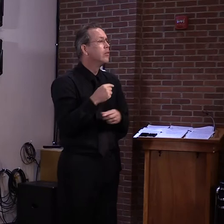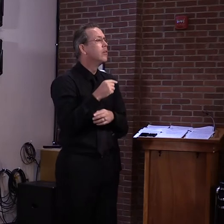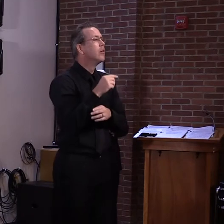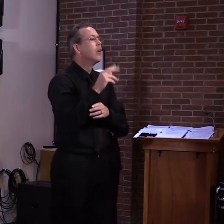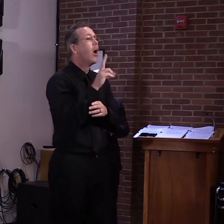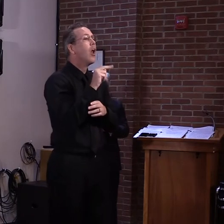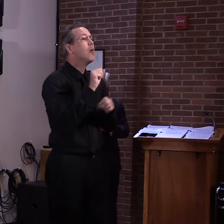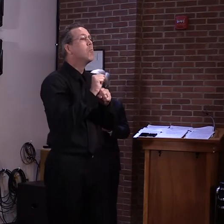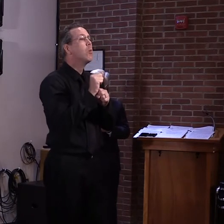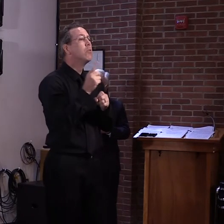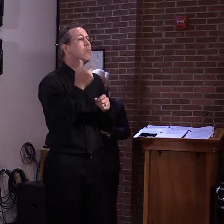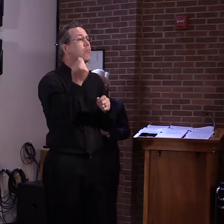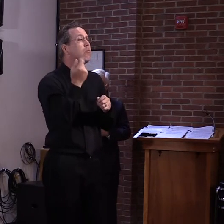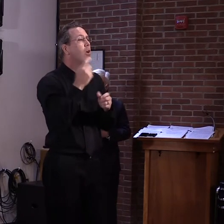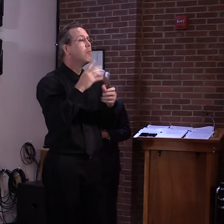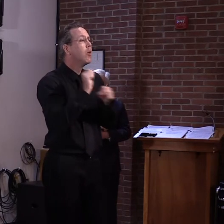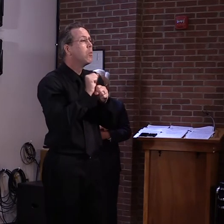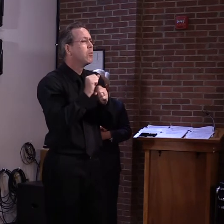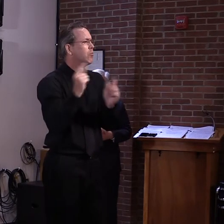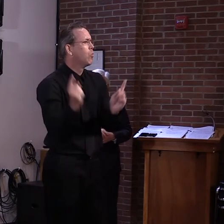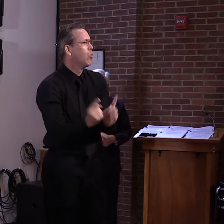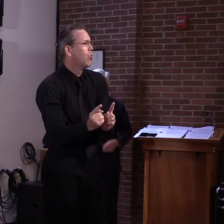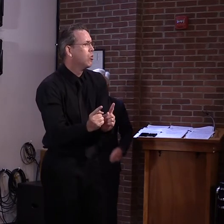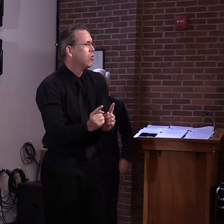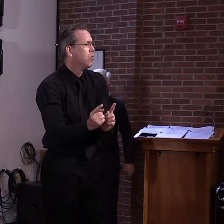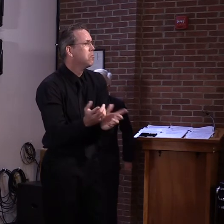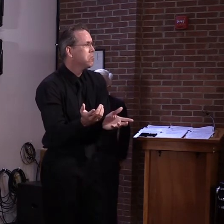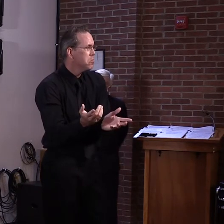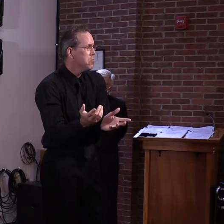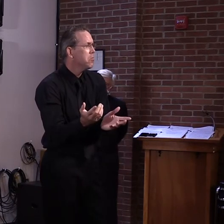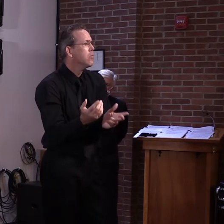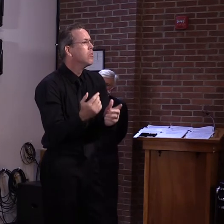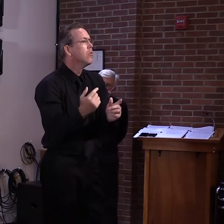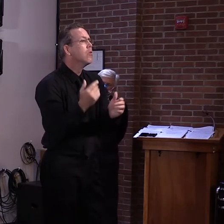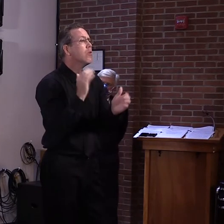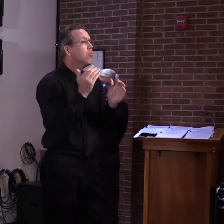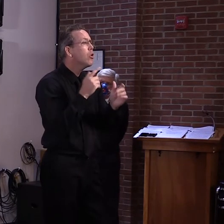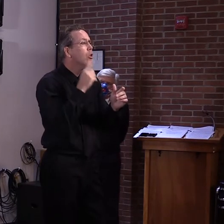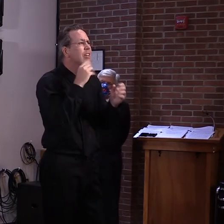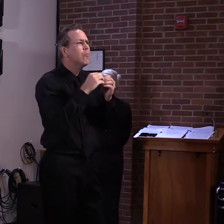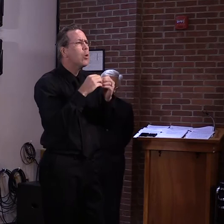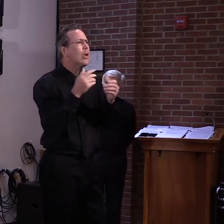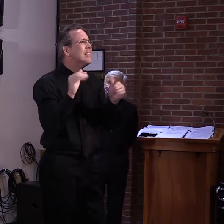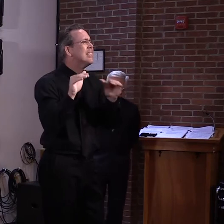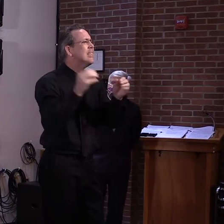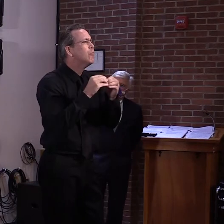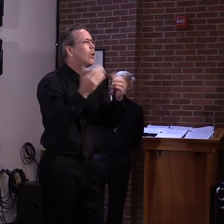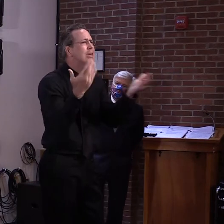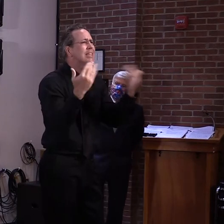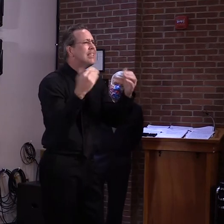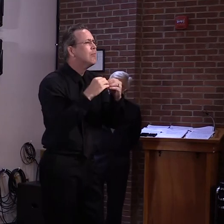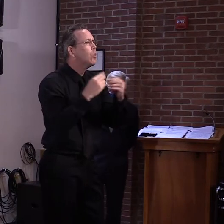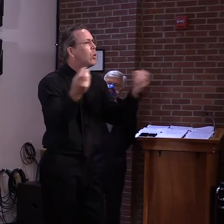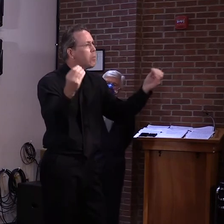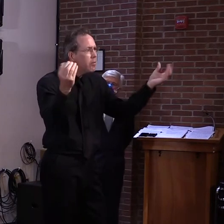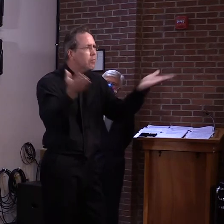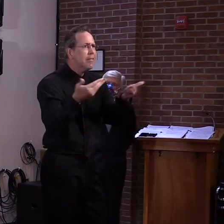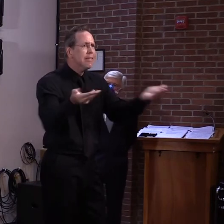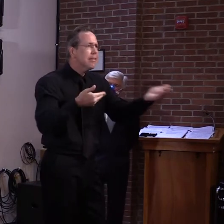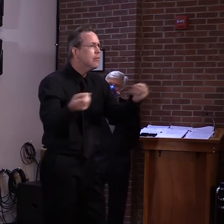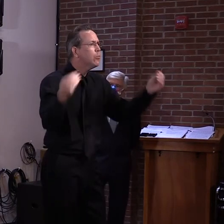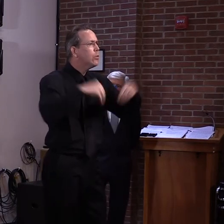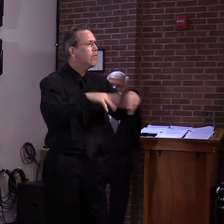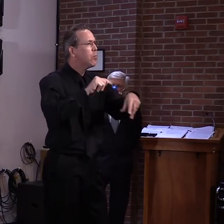had more jobs than we had unemployed people to fill them. And that was problematic in this state. The number of, I look